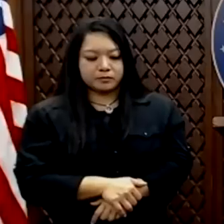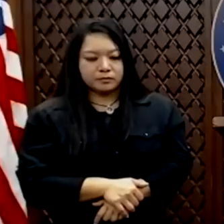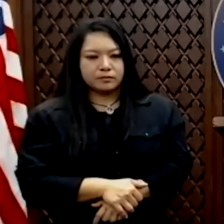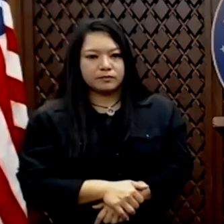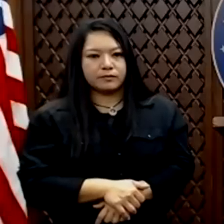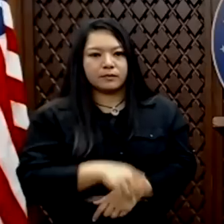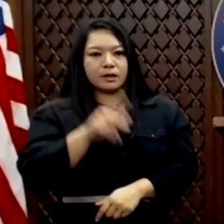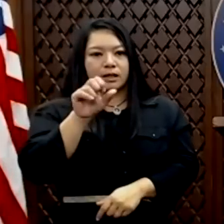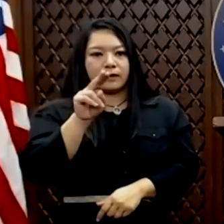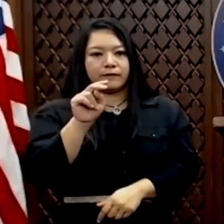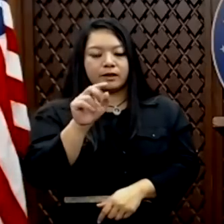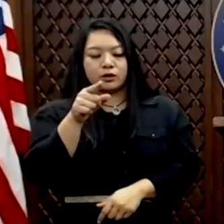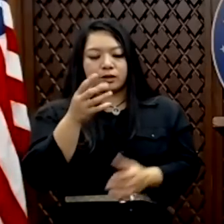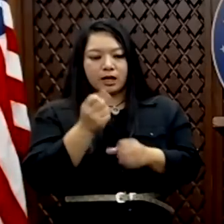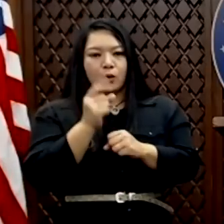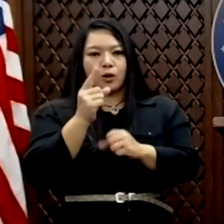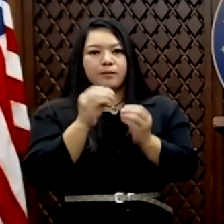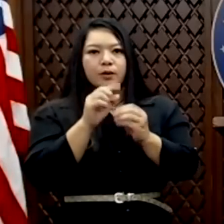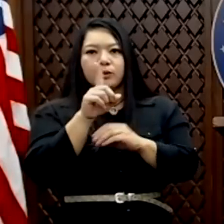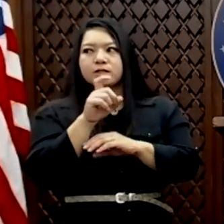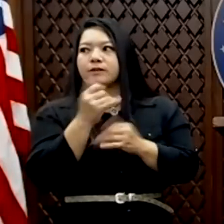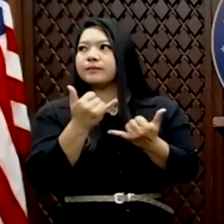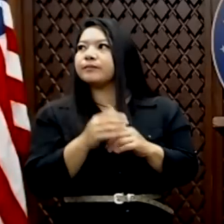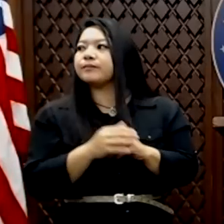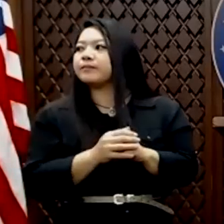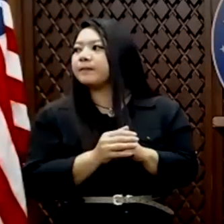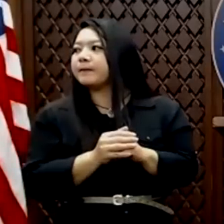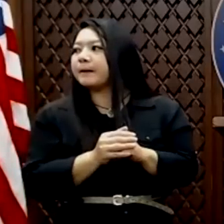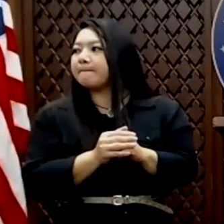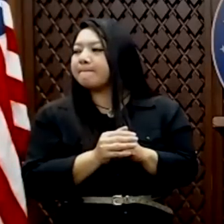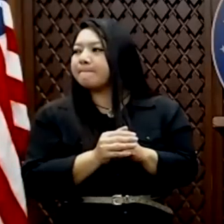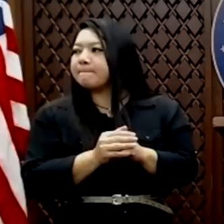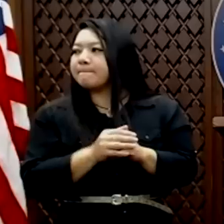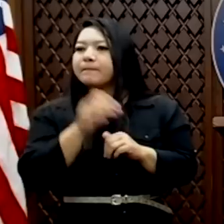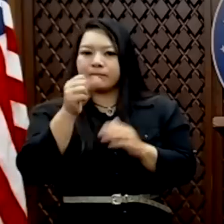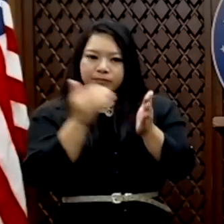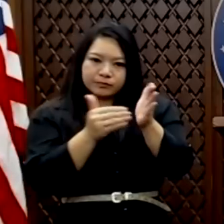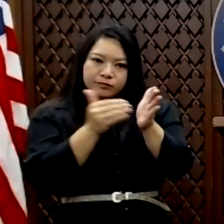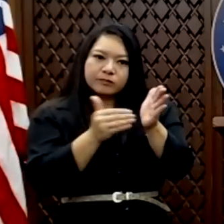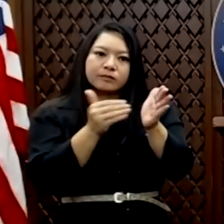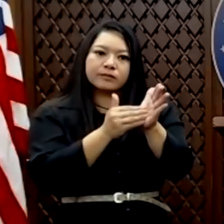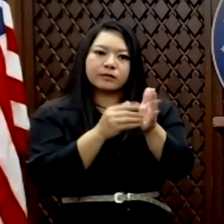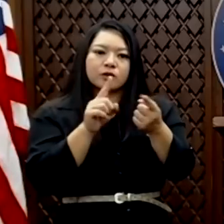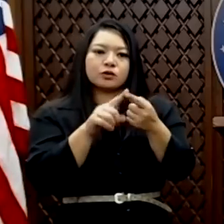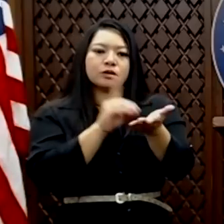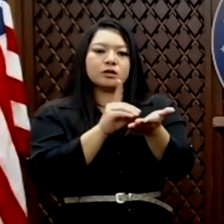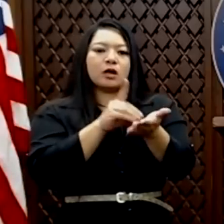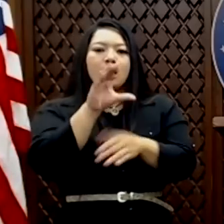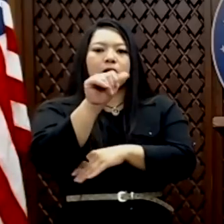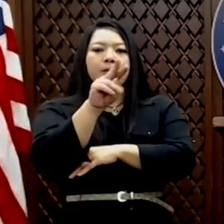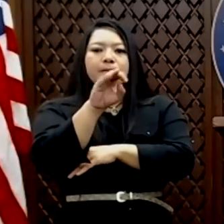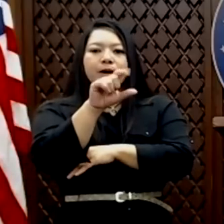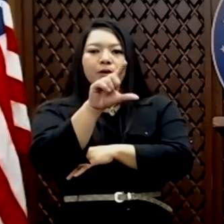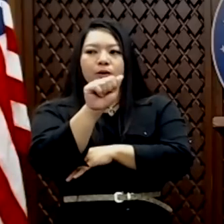Kevin Kerrigan, you get one more question. Yes, again, to Dr. Cabrera,